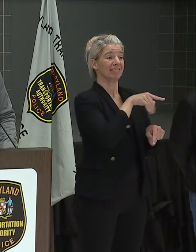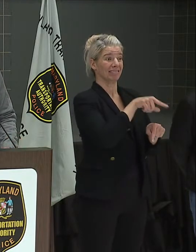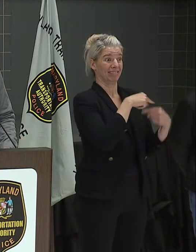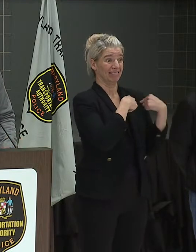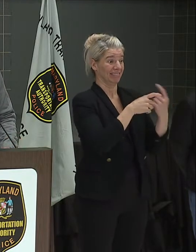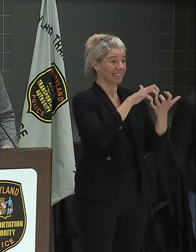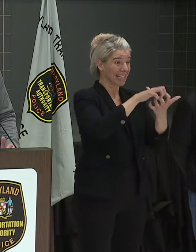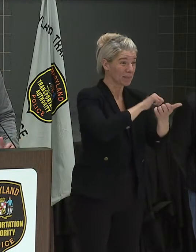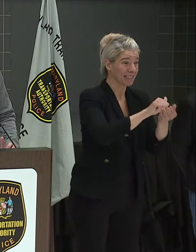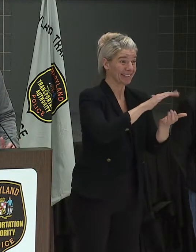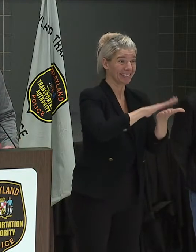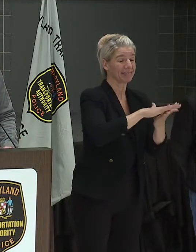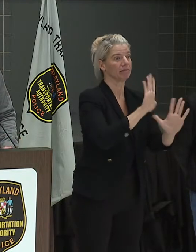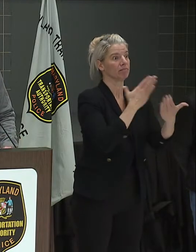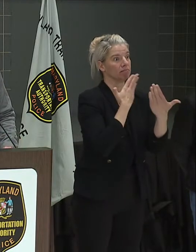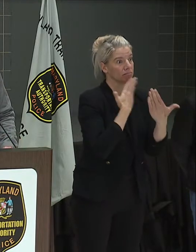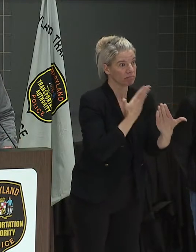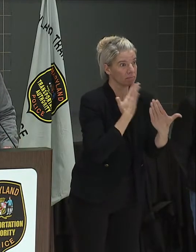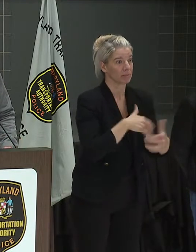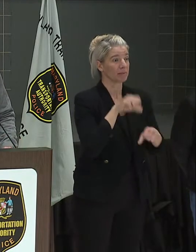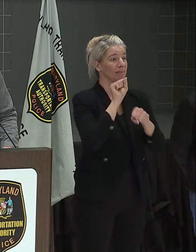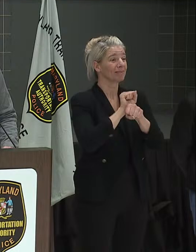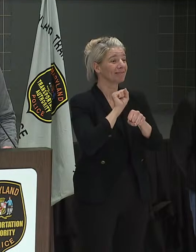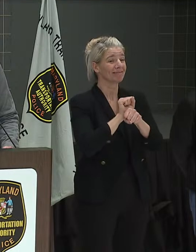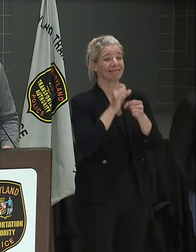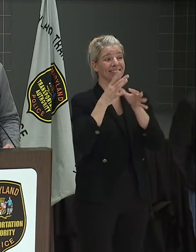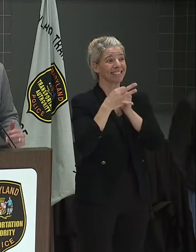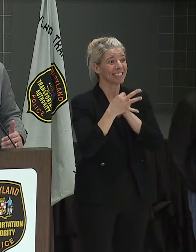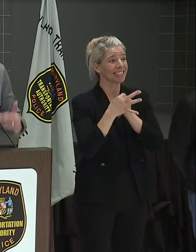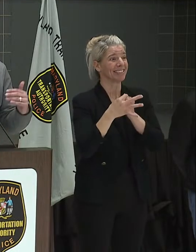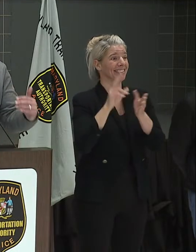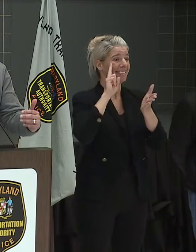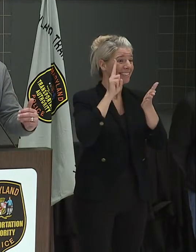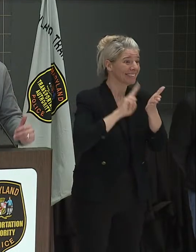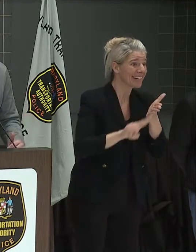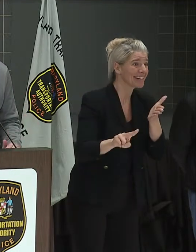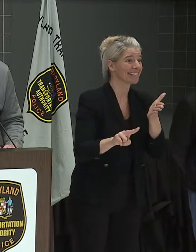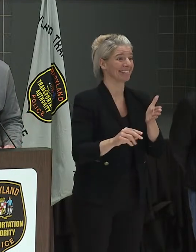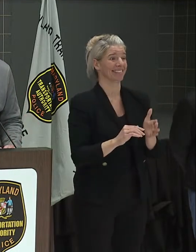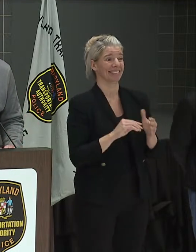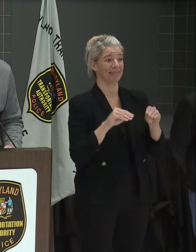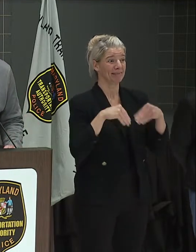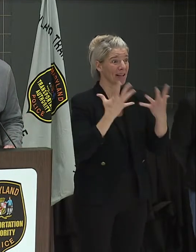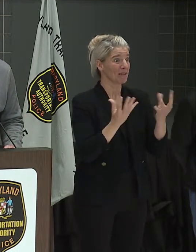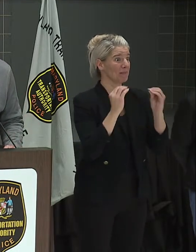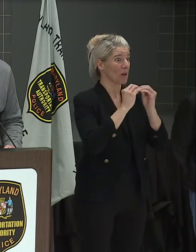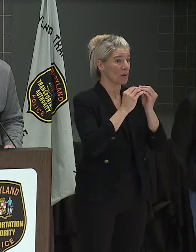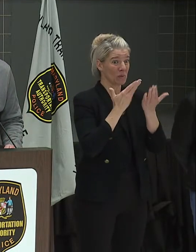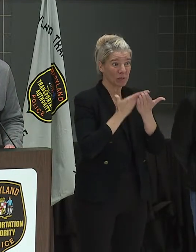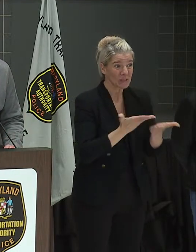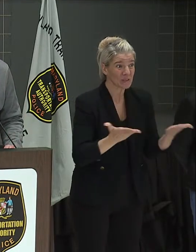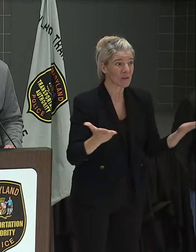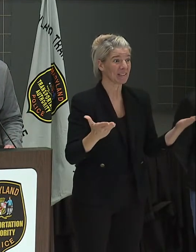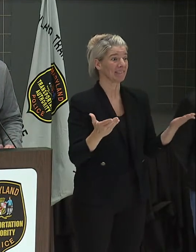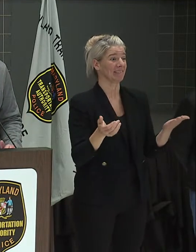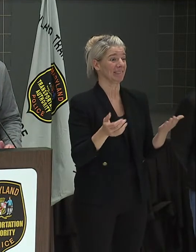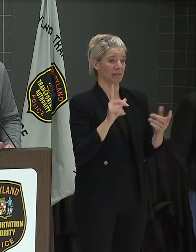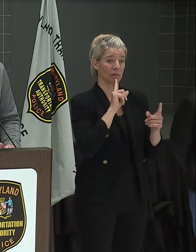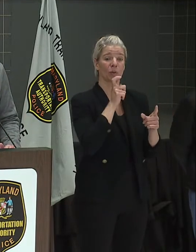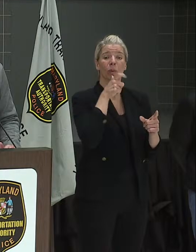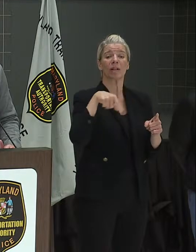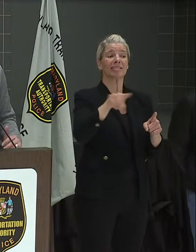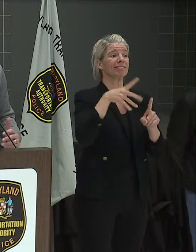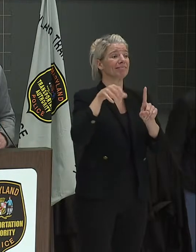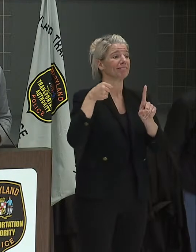even as we work with amazing leaders like Secretary Wu to provide even additional resources to those who are impacted. As Mayor